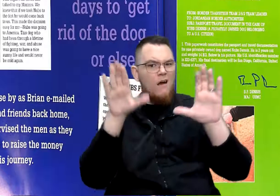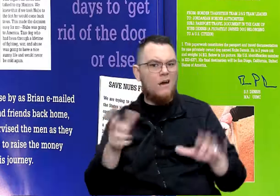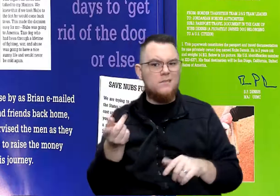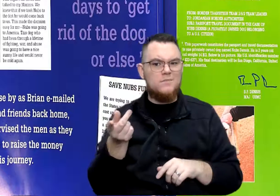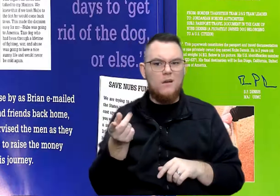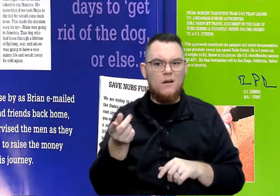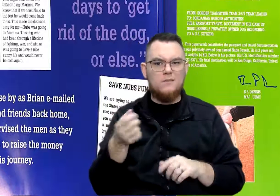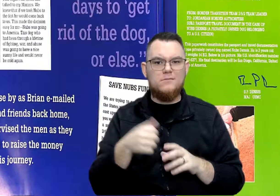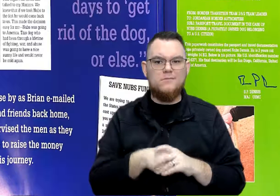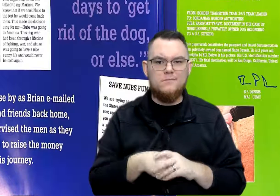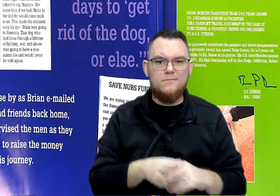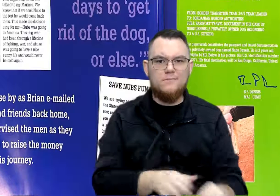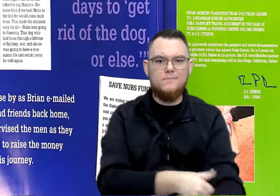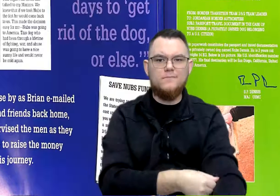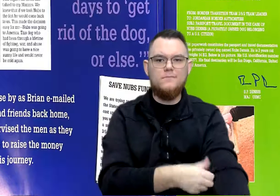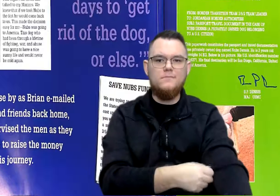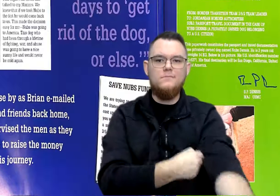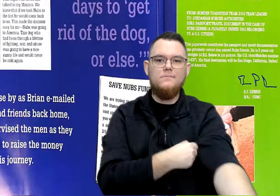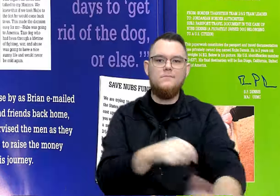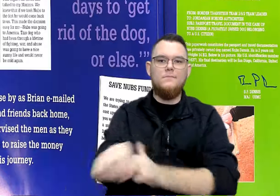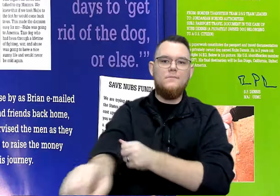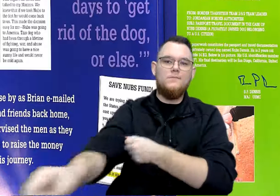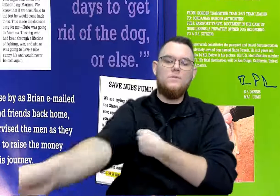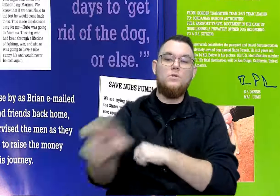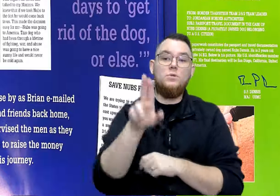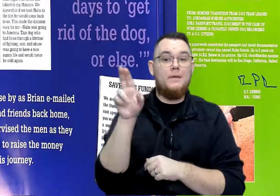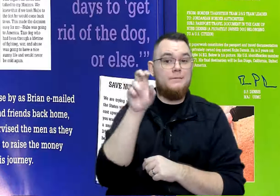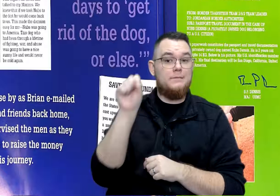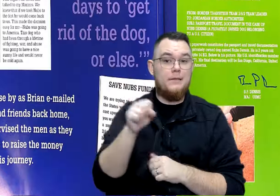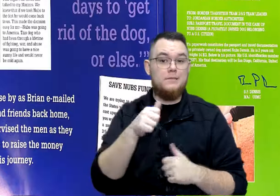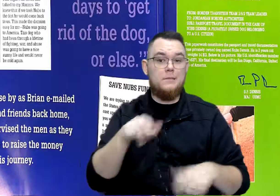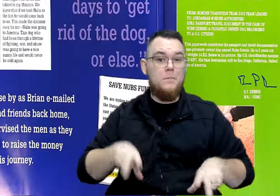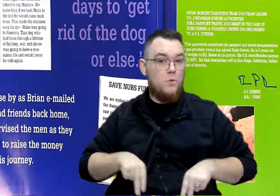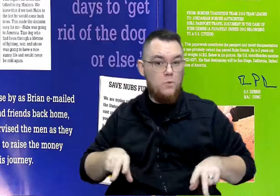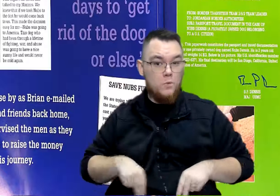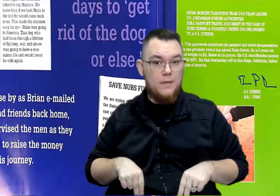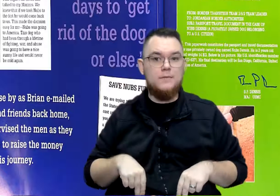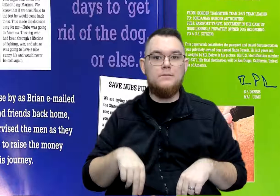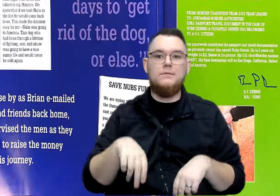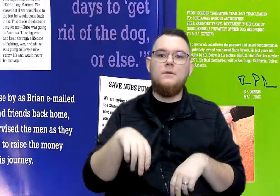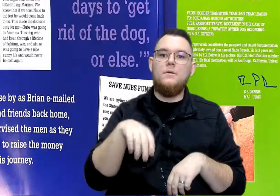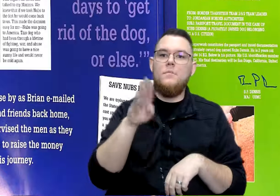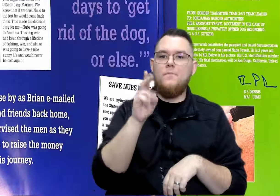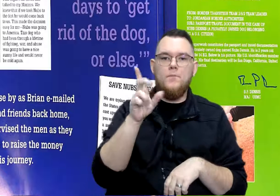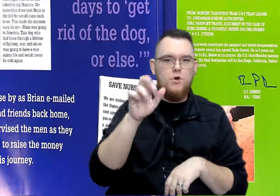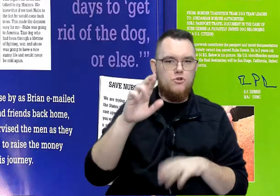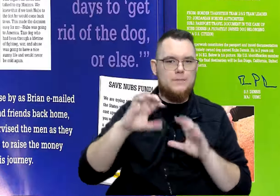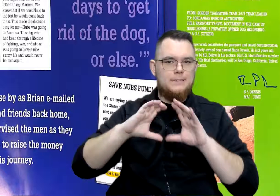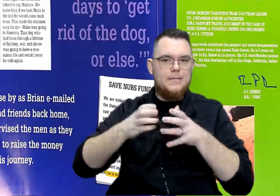United States Marine Corps, Border Transition Team 352, Marine Expeditionary